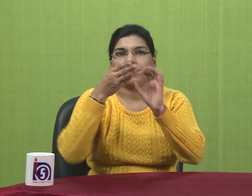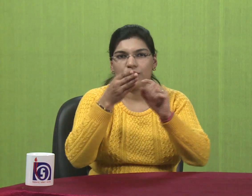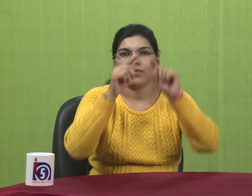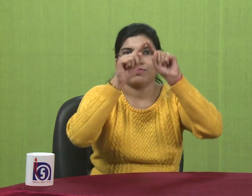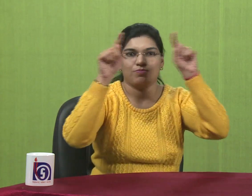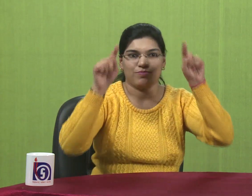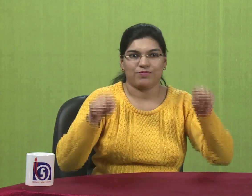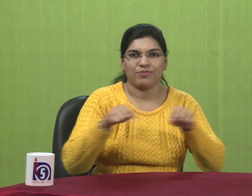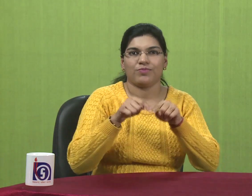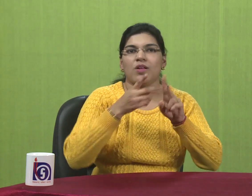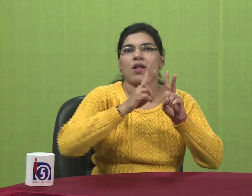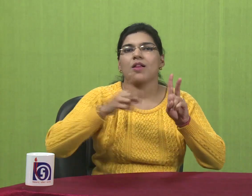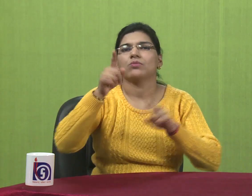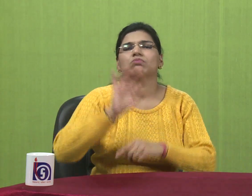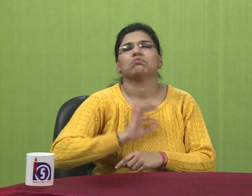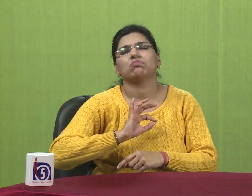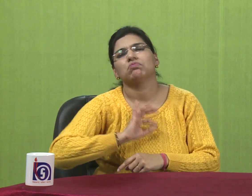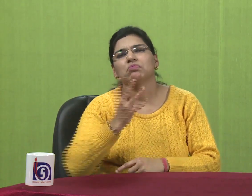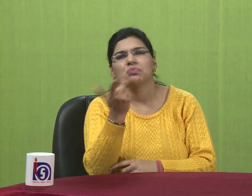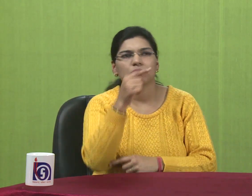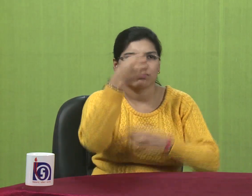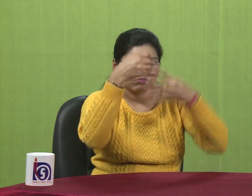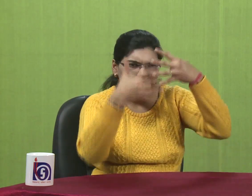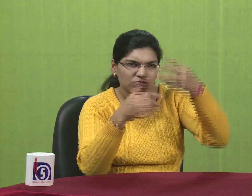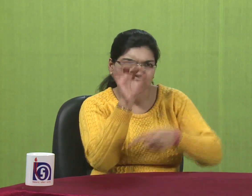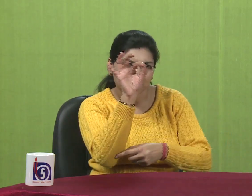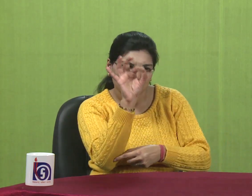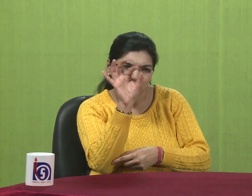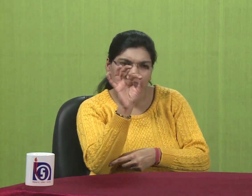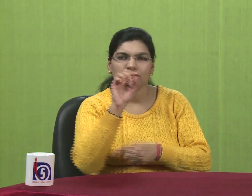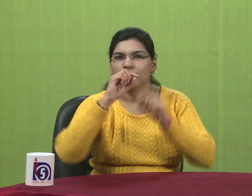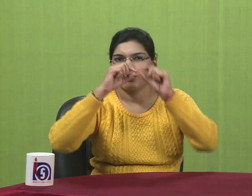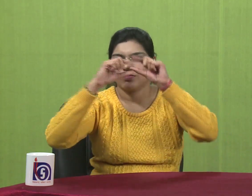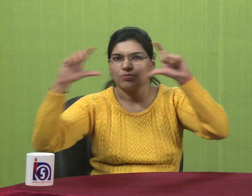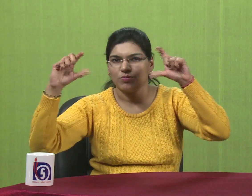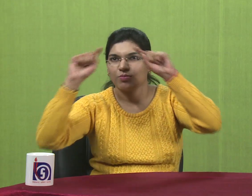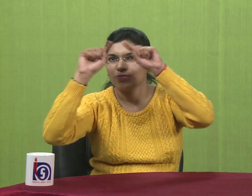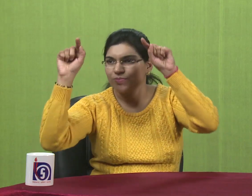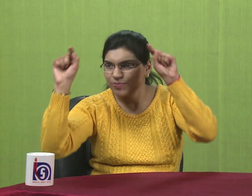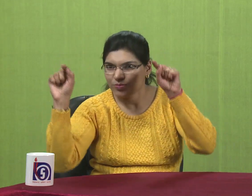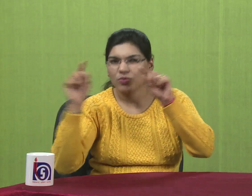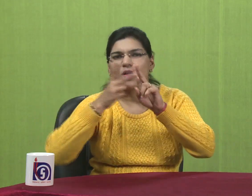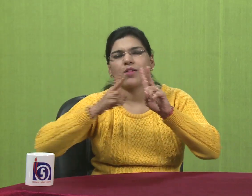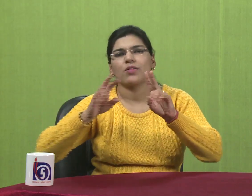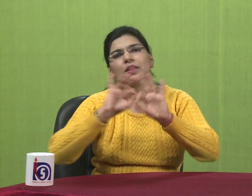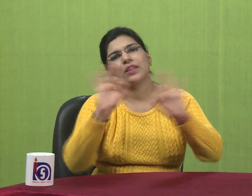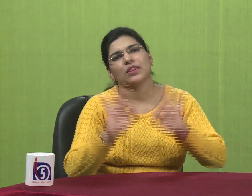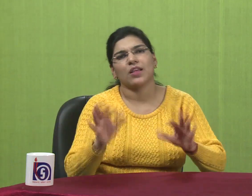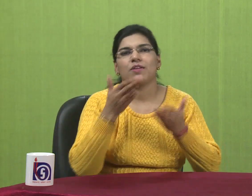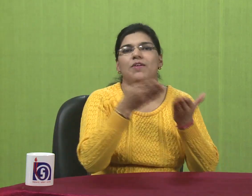it under the same option, and you can change it according to how you